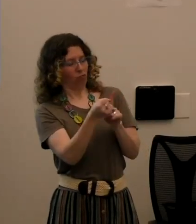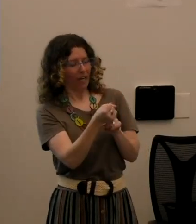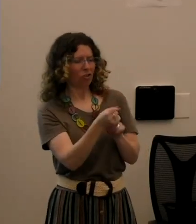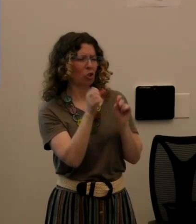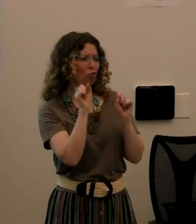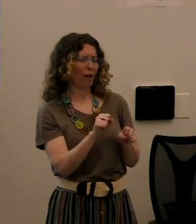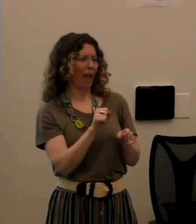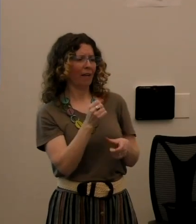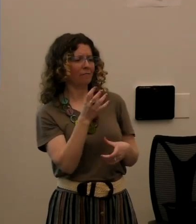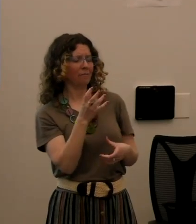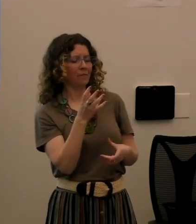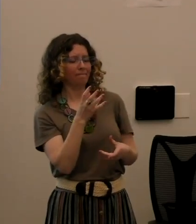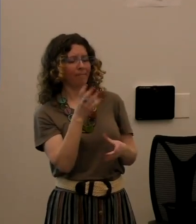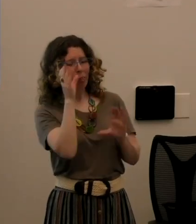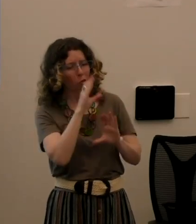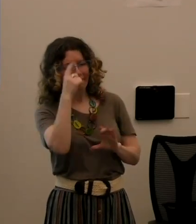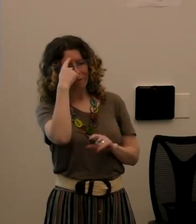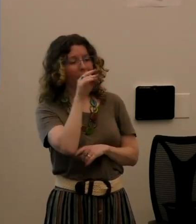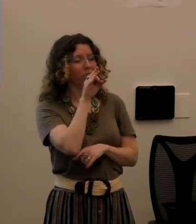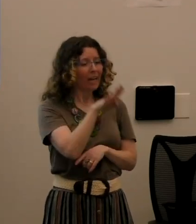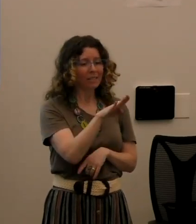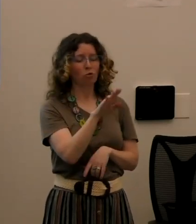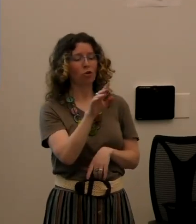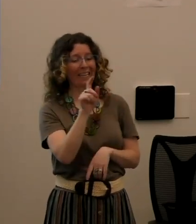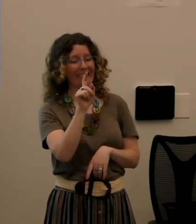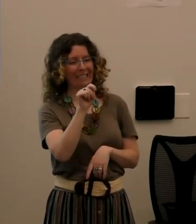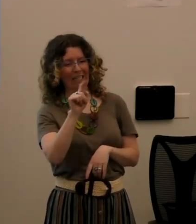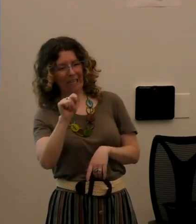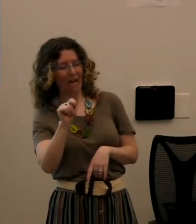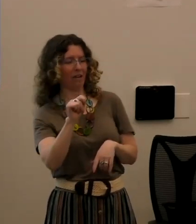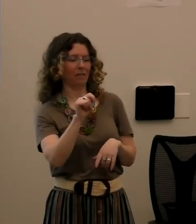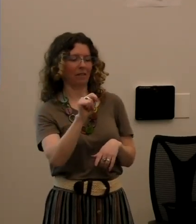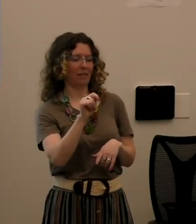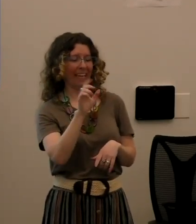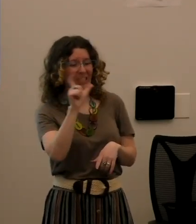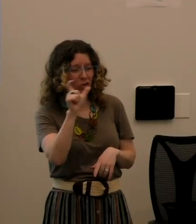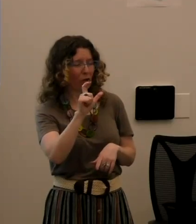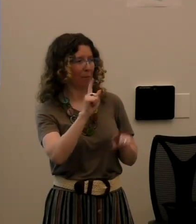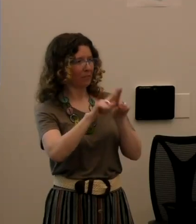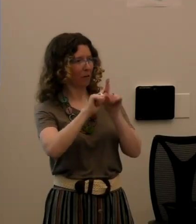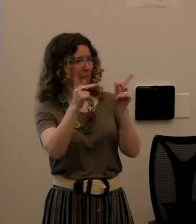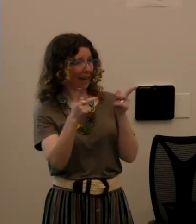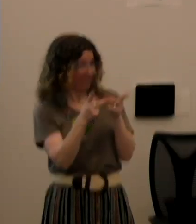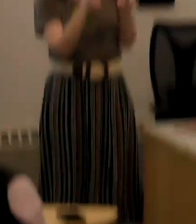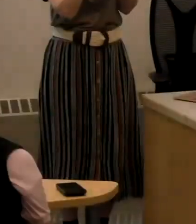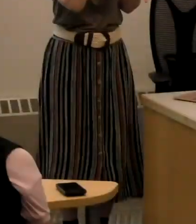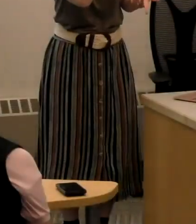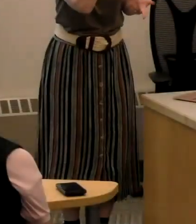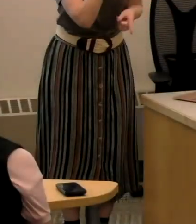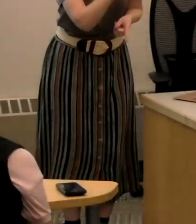If that's not the situation, look on Facebook, TikTok,